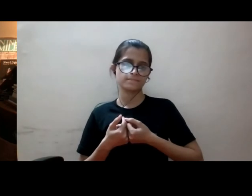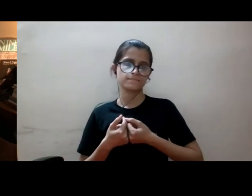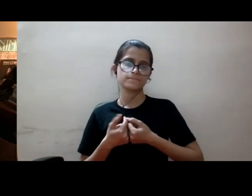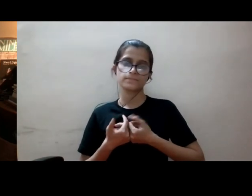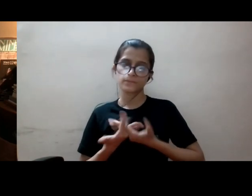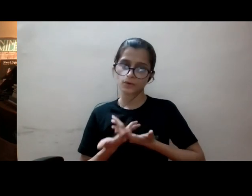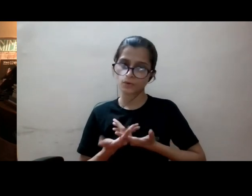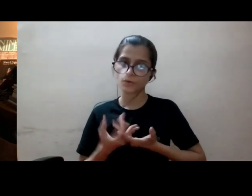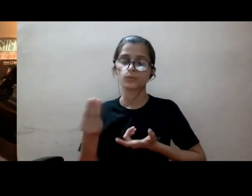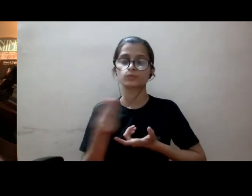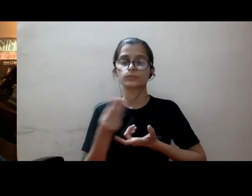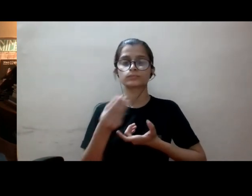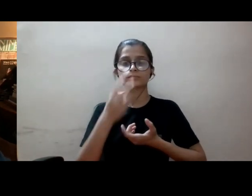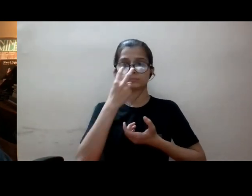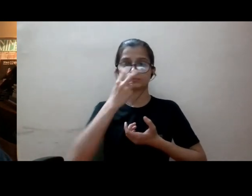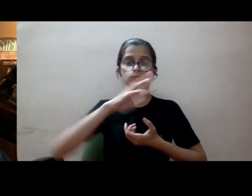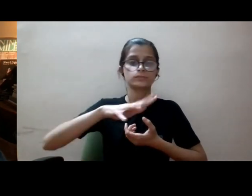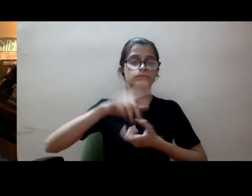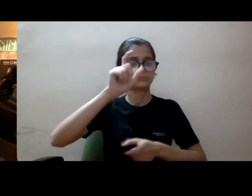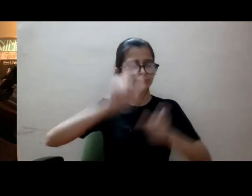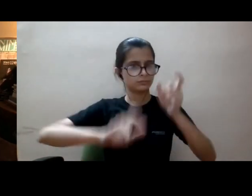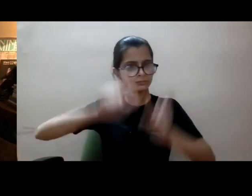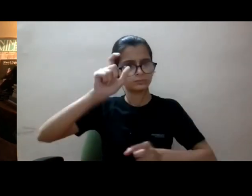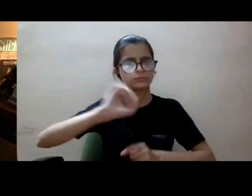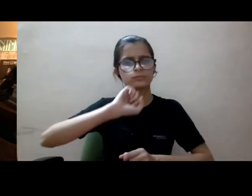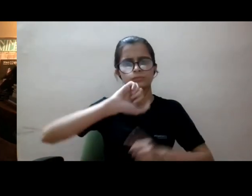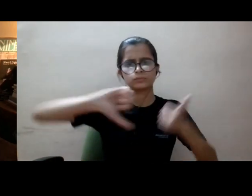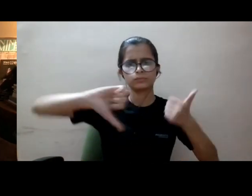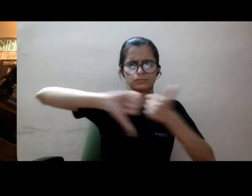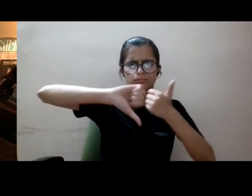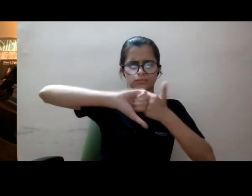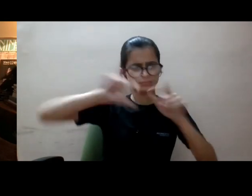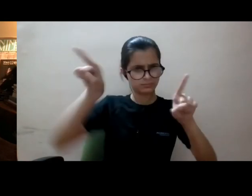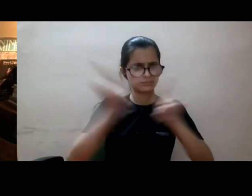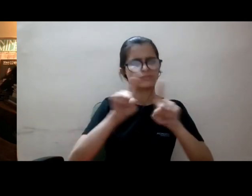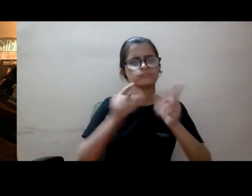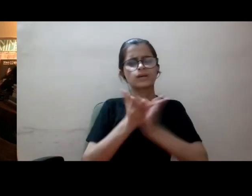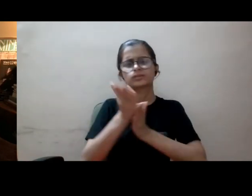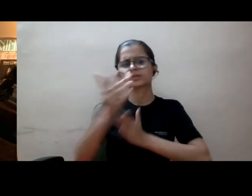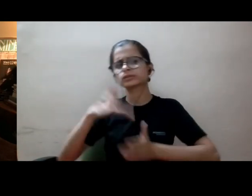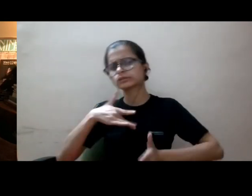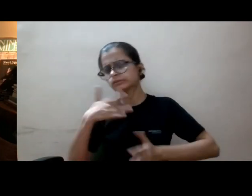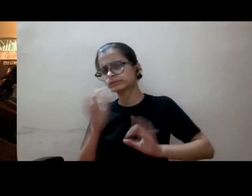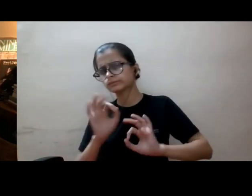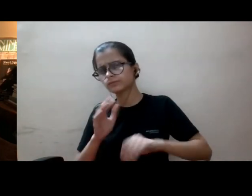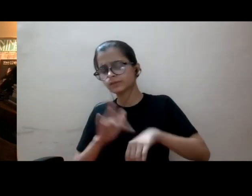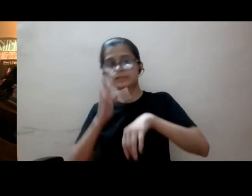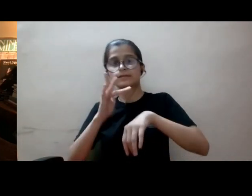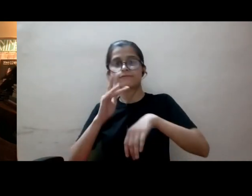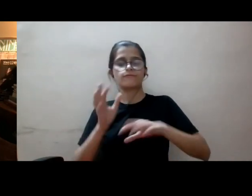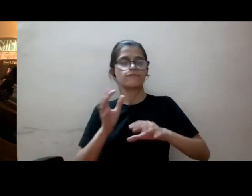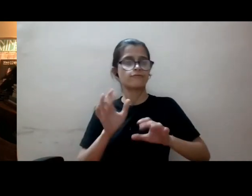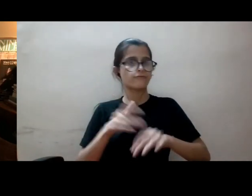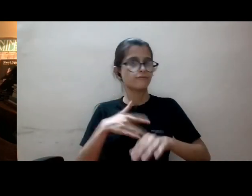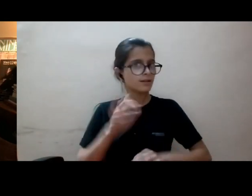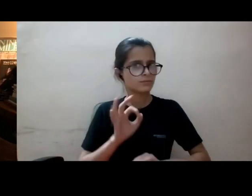Do blind people also have the risk of falling into this trap? What do you think? So that's a